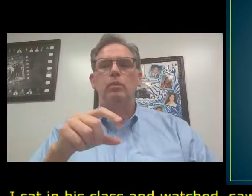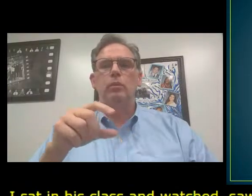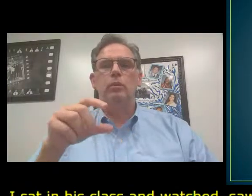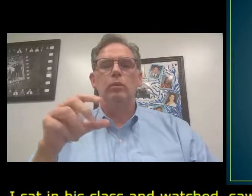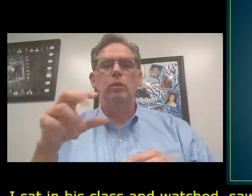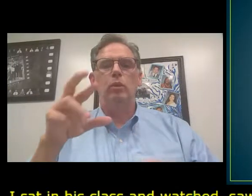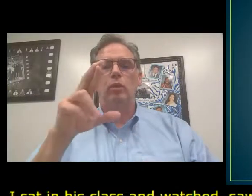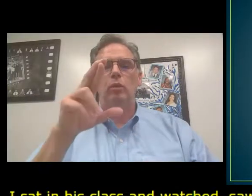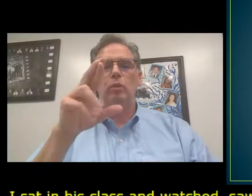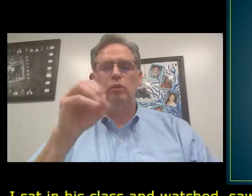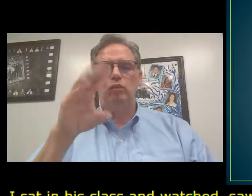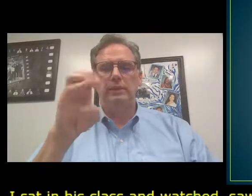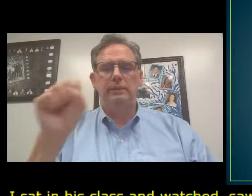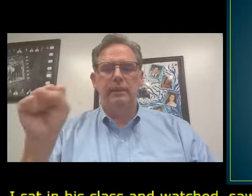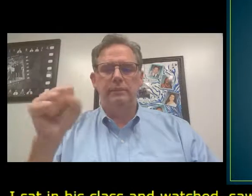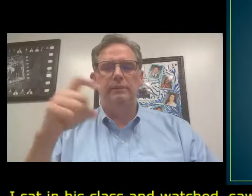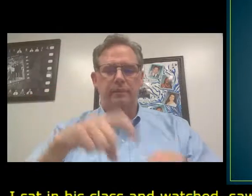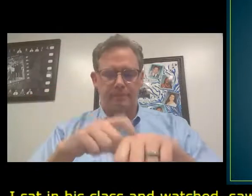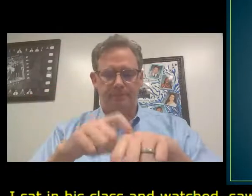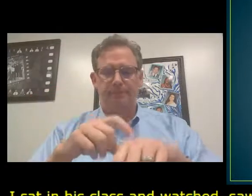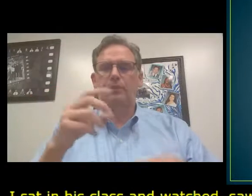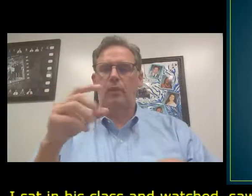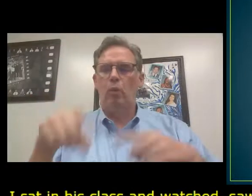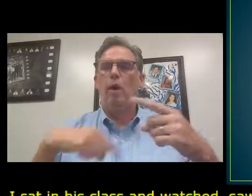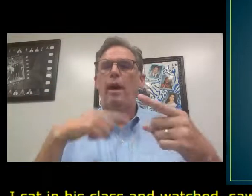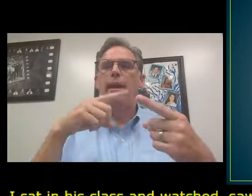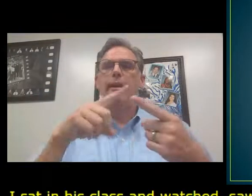was that at recess,